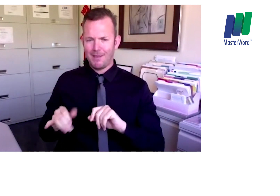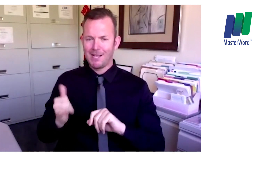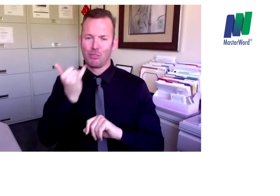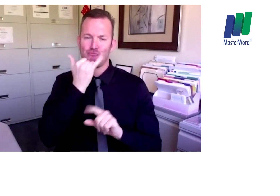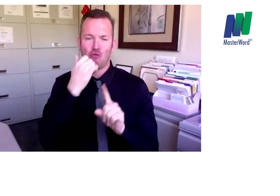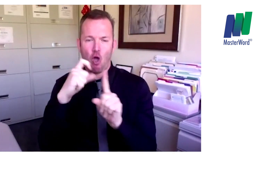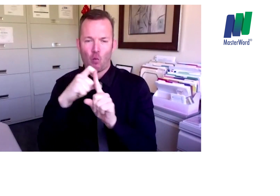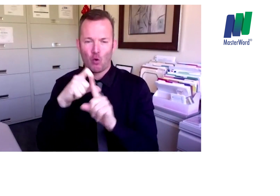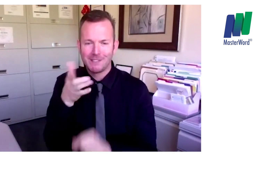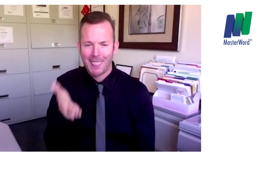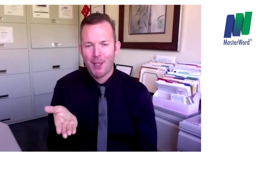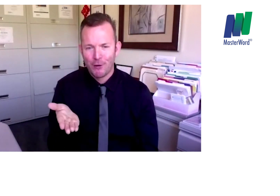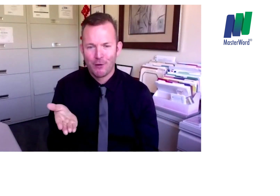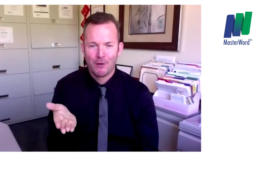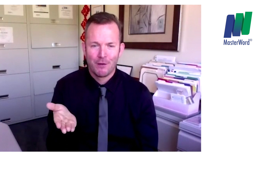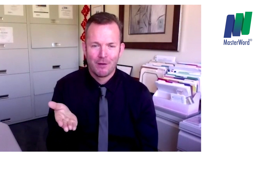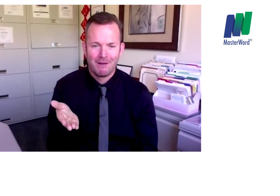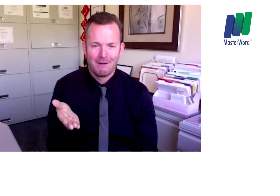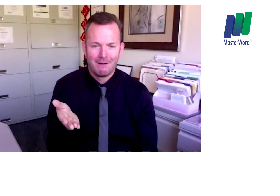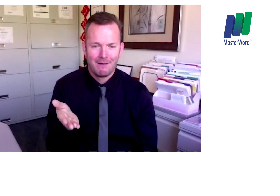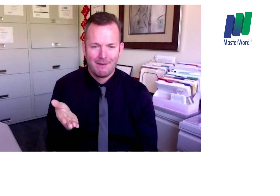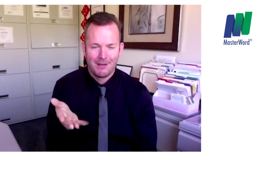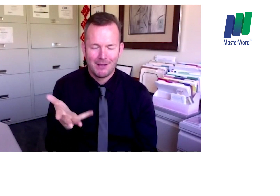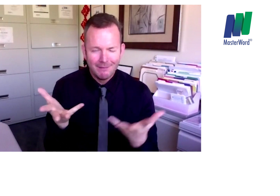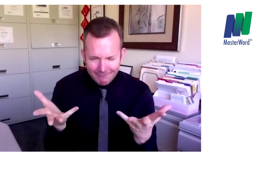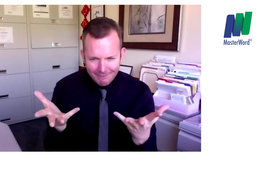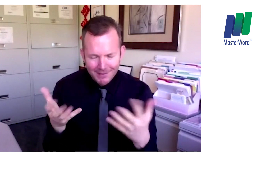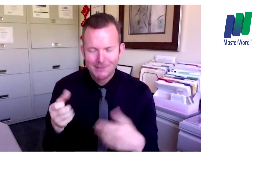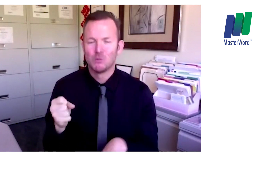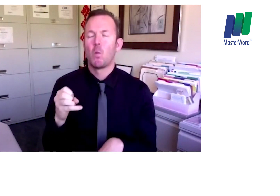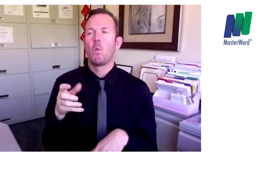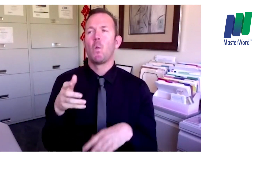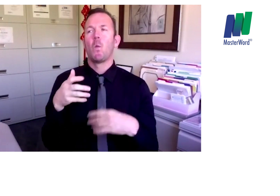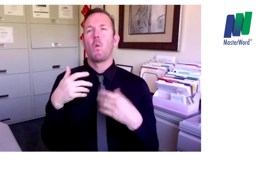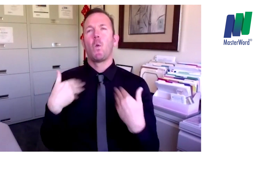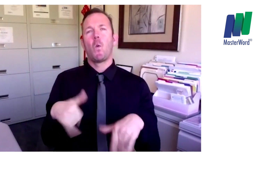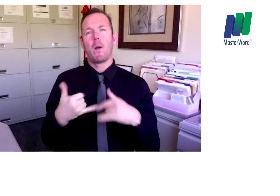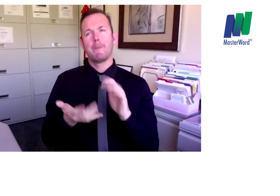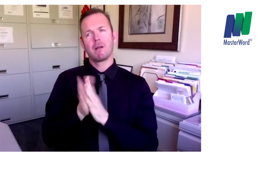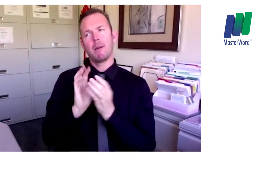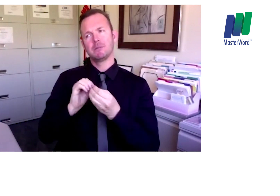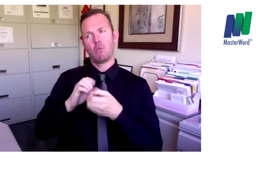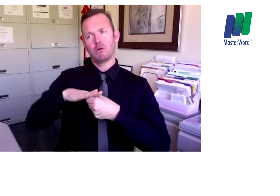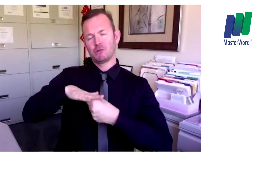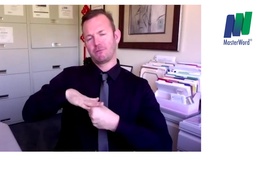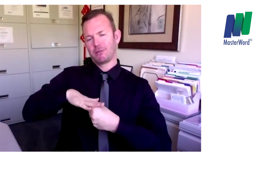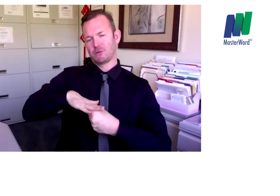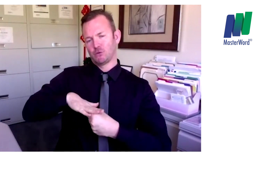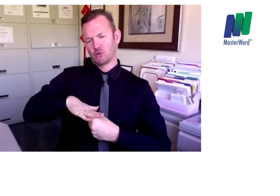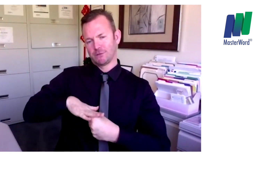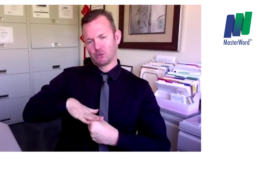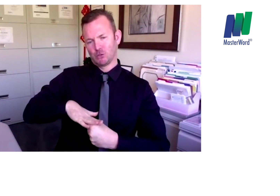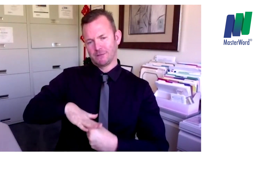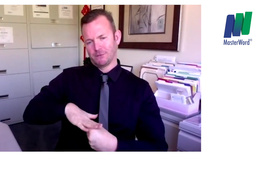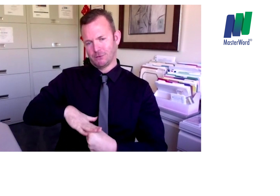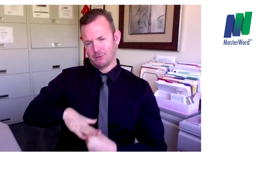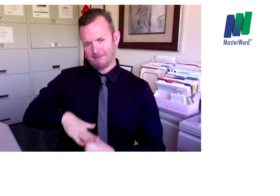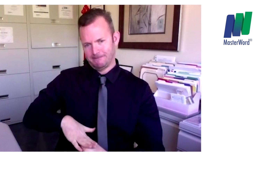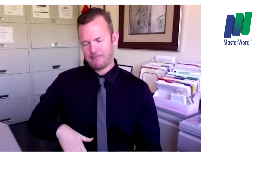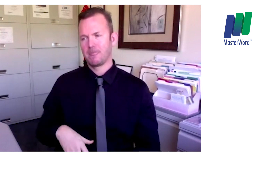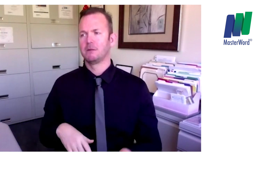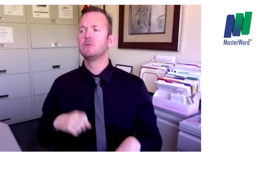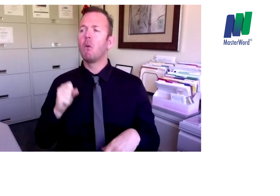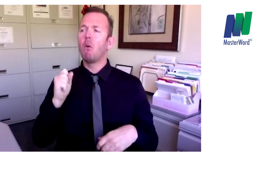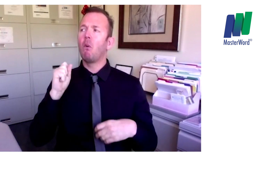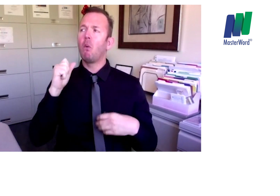even in captions, when we rely on that, those aren't always accurate as well. So again, these are all examples of just